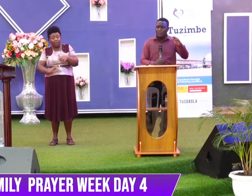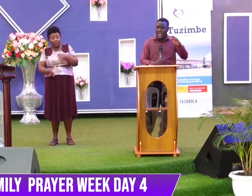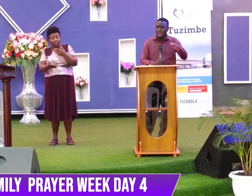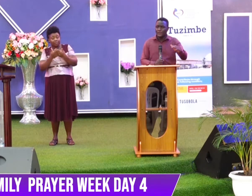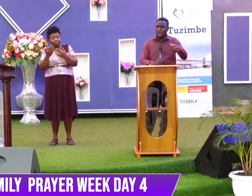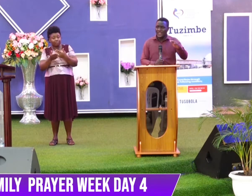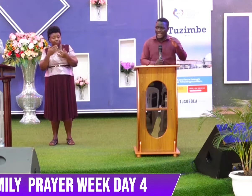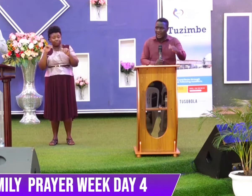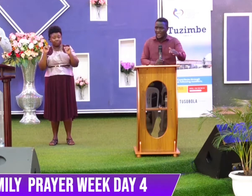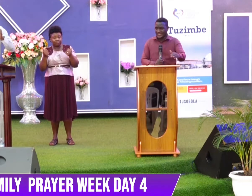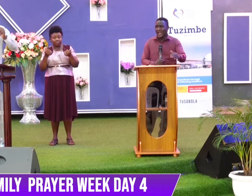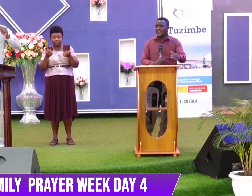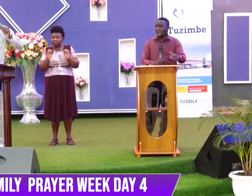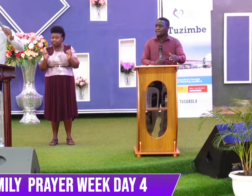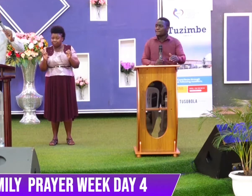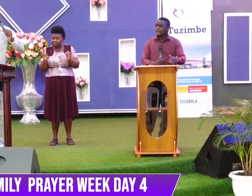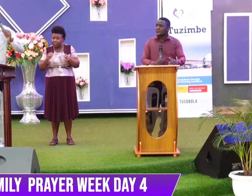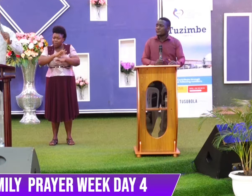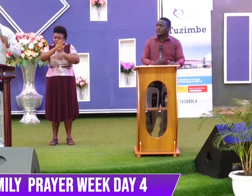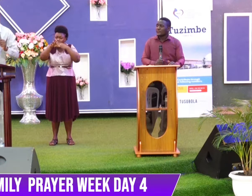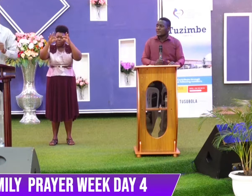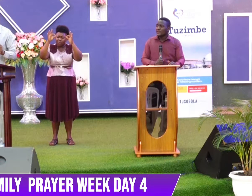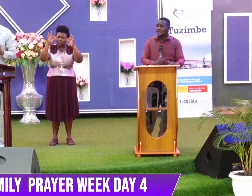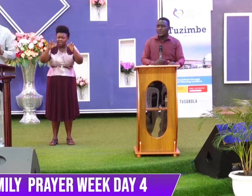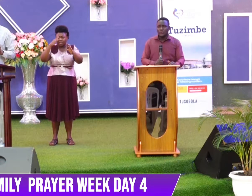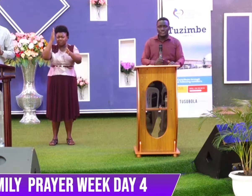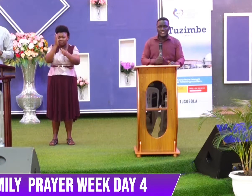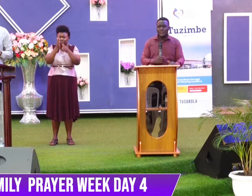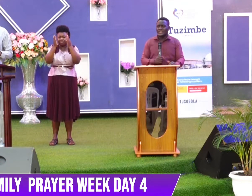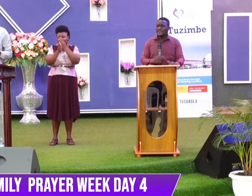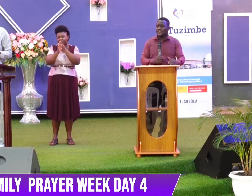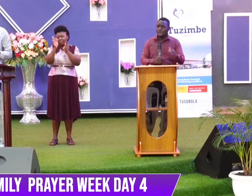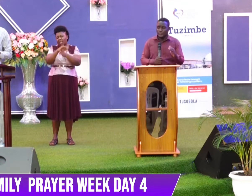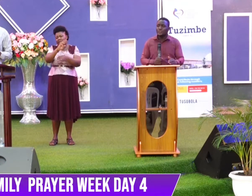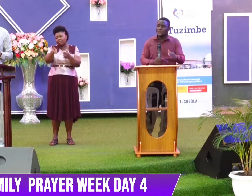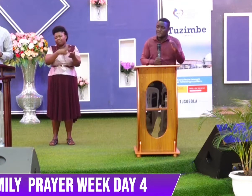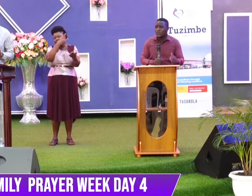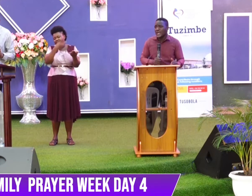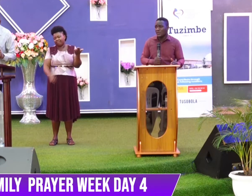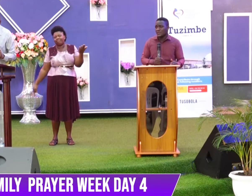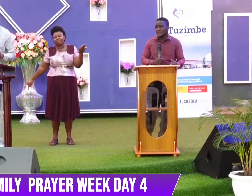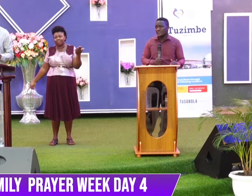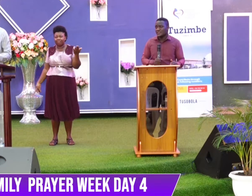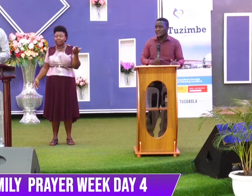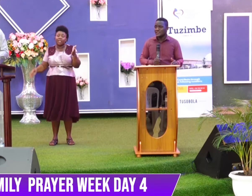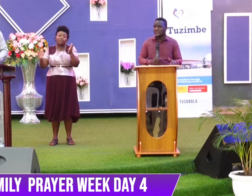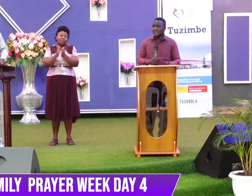you're not mindful of the character. Oh, trust me, whatever you've built will fall down.